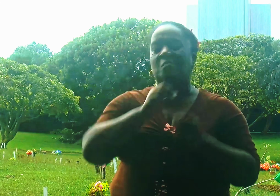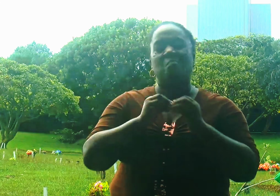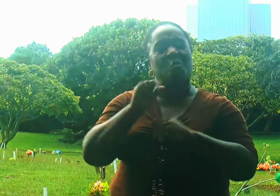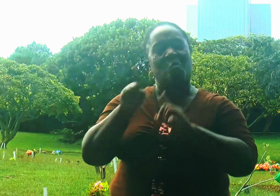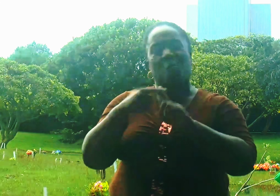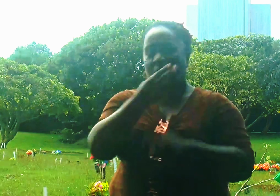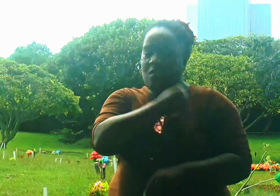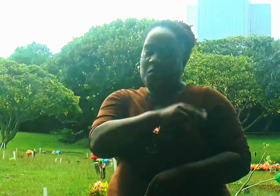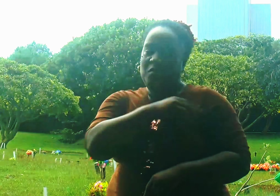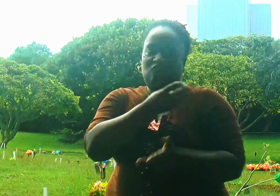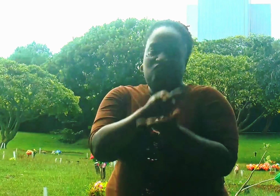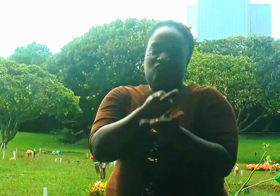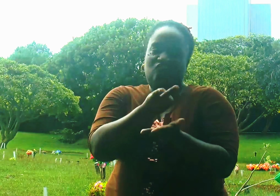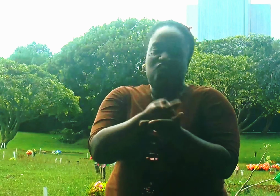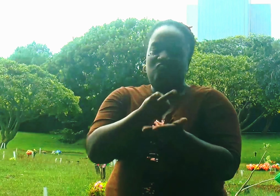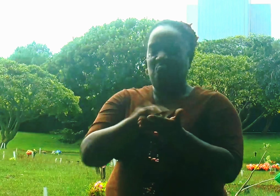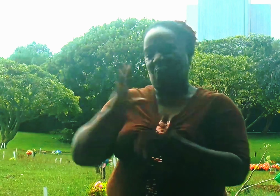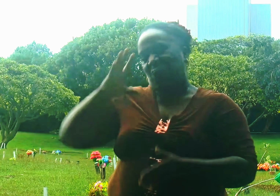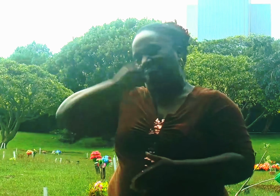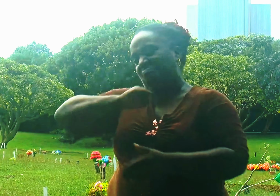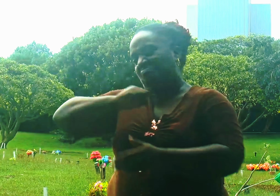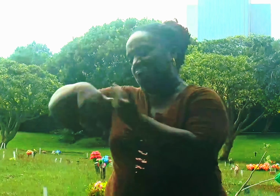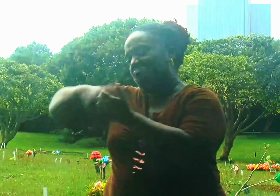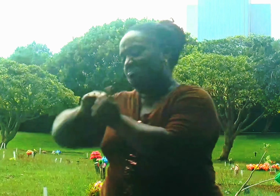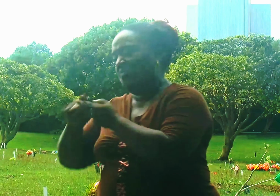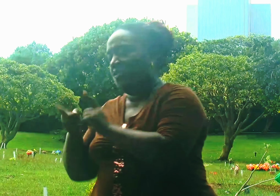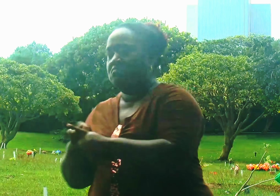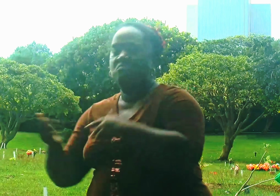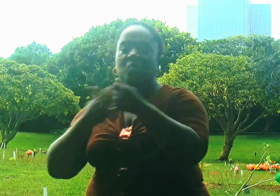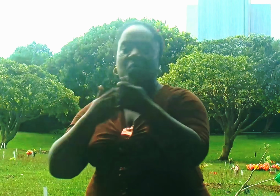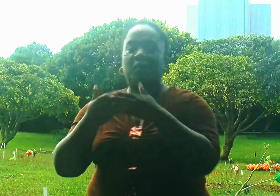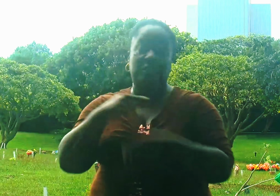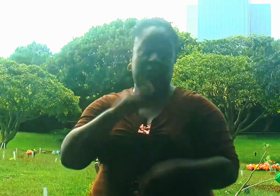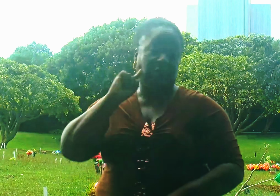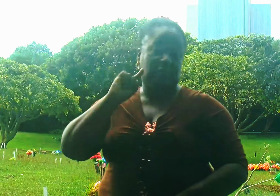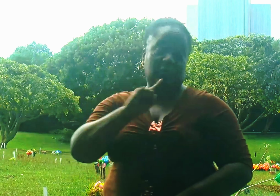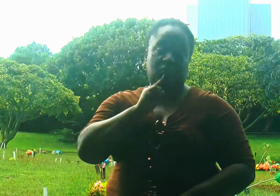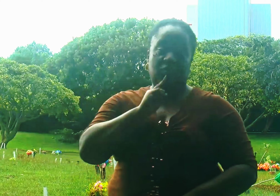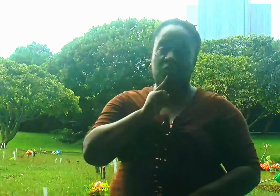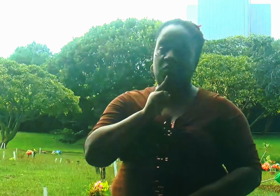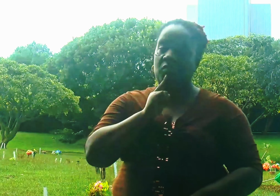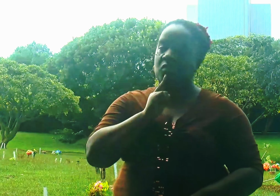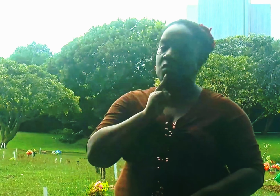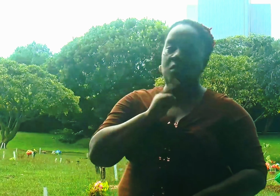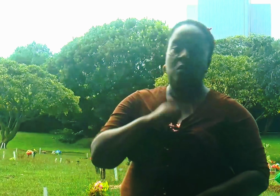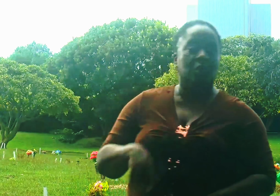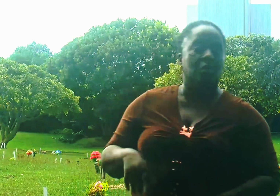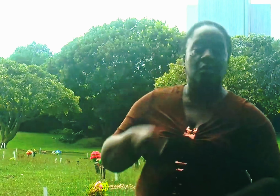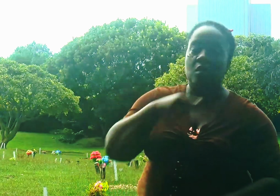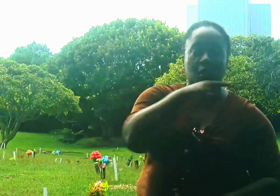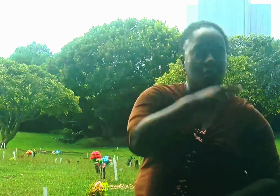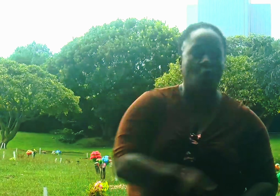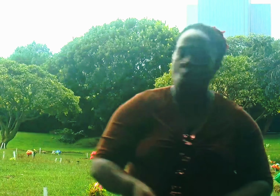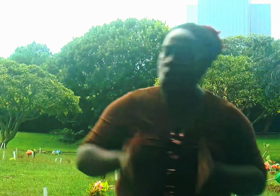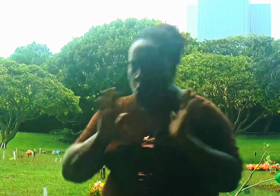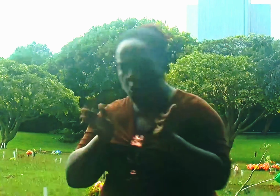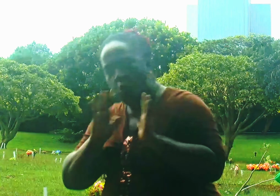hospital. Despite the fact that he was dumb, no one could hold you in a conversation longer than